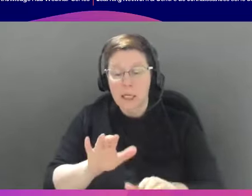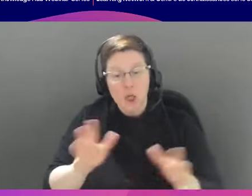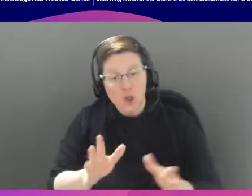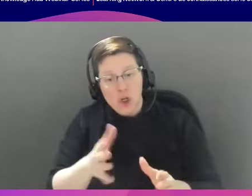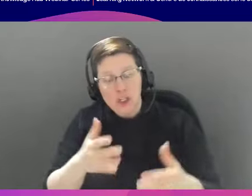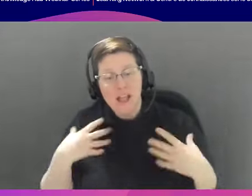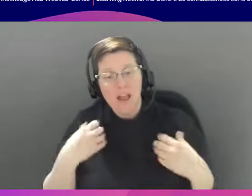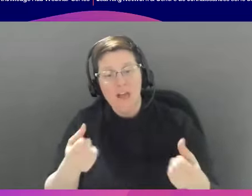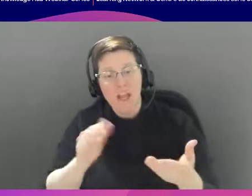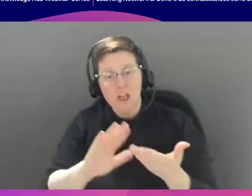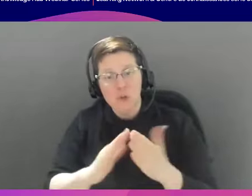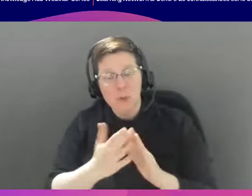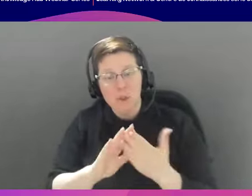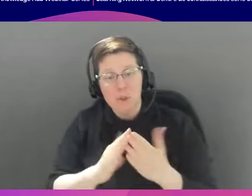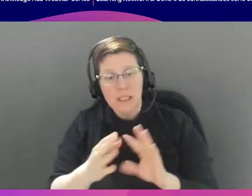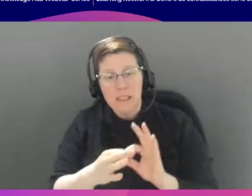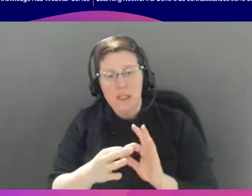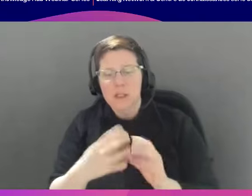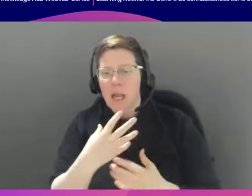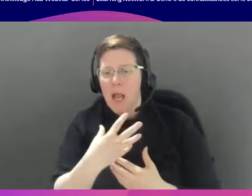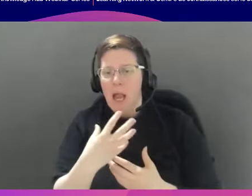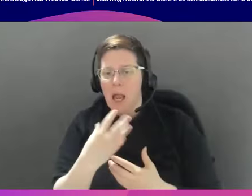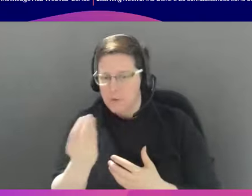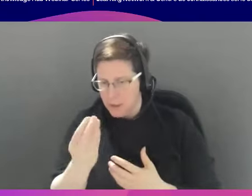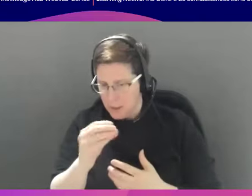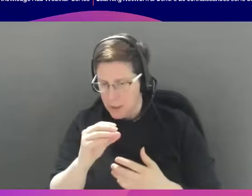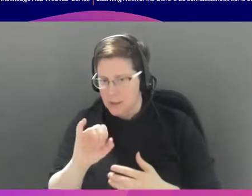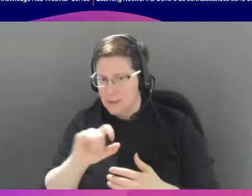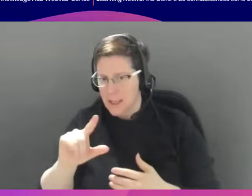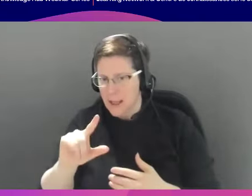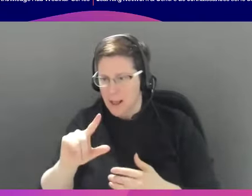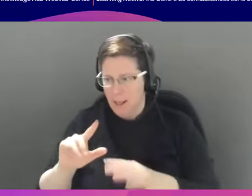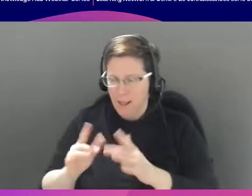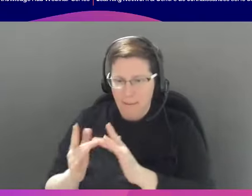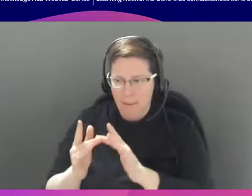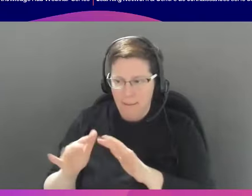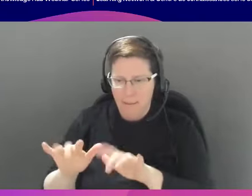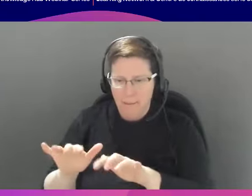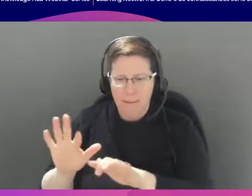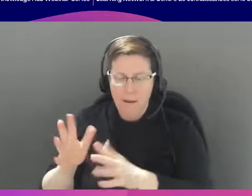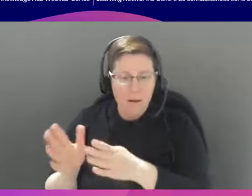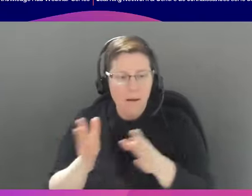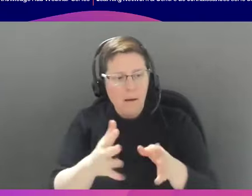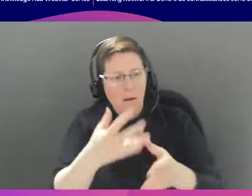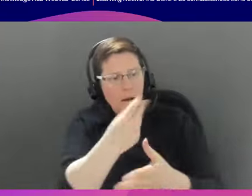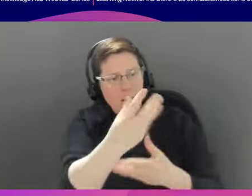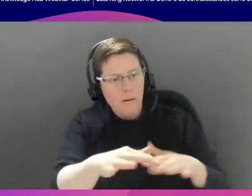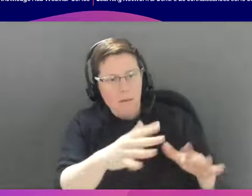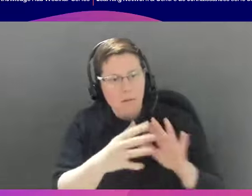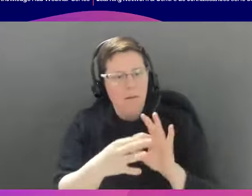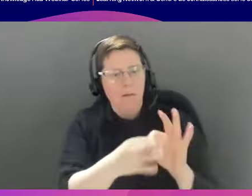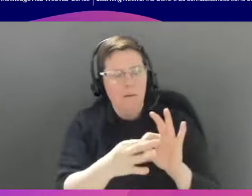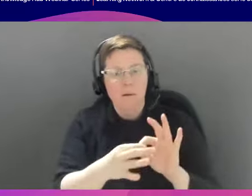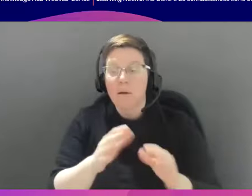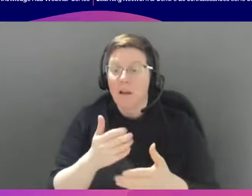connections that are away from the online incel forums or the discussion boards or the chat groups. This would help